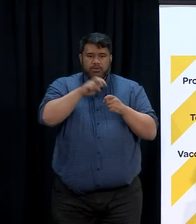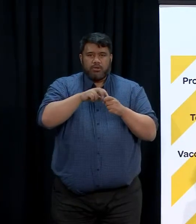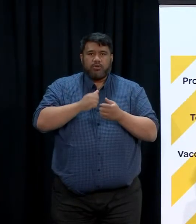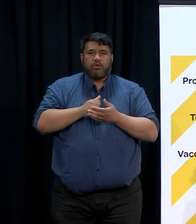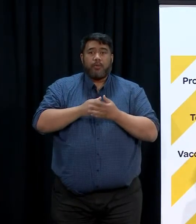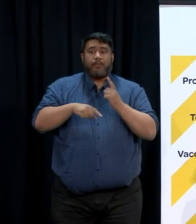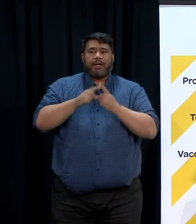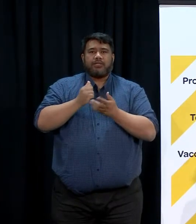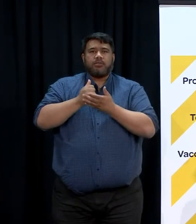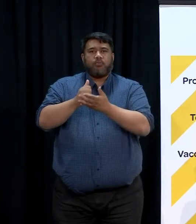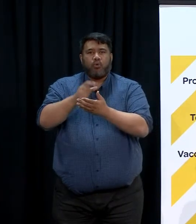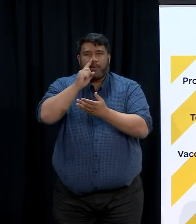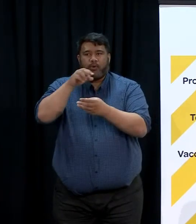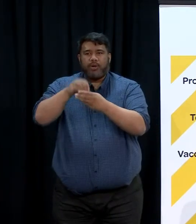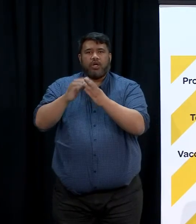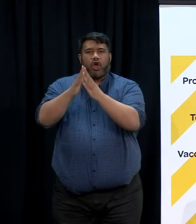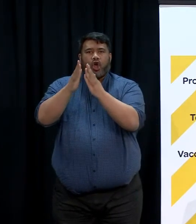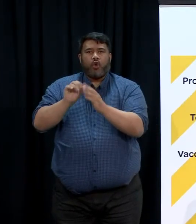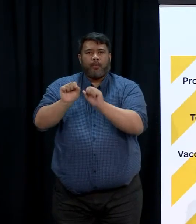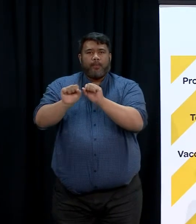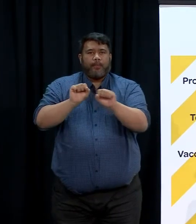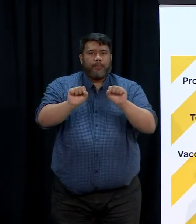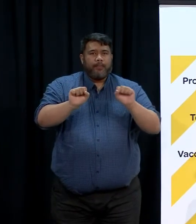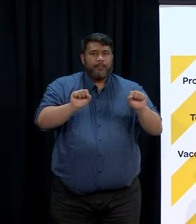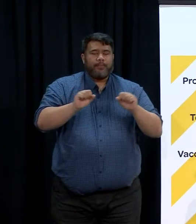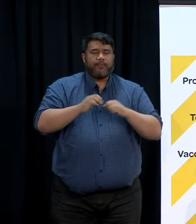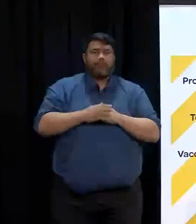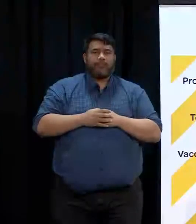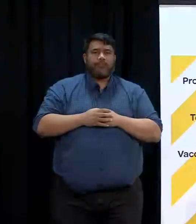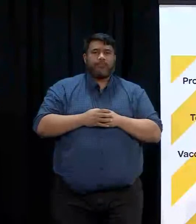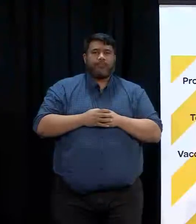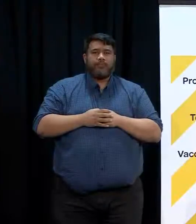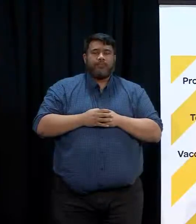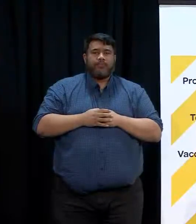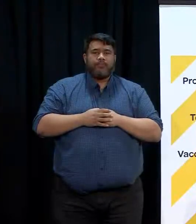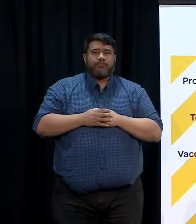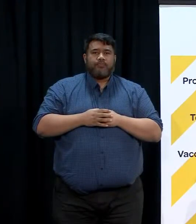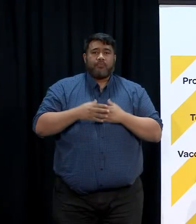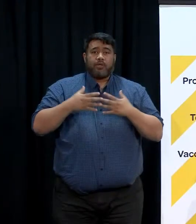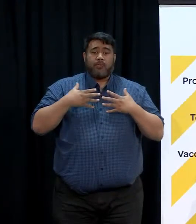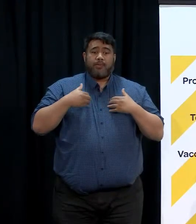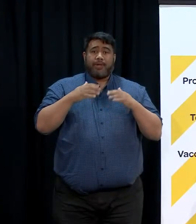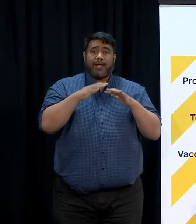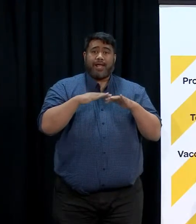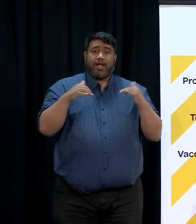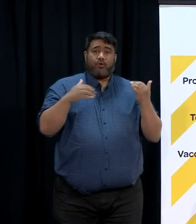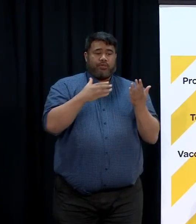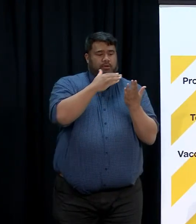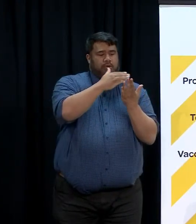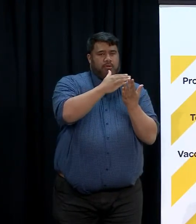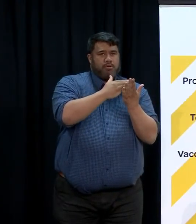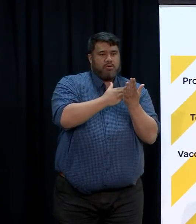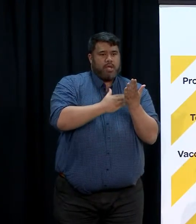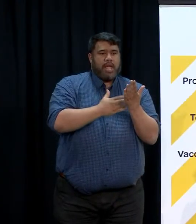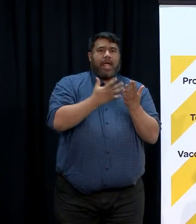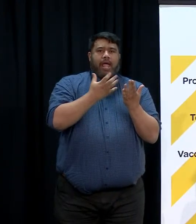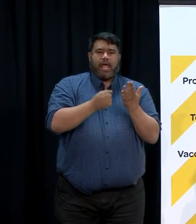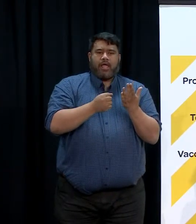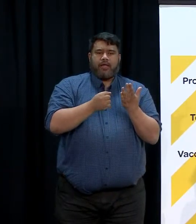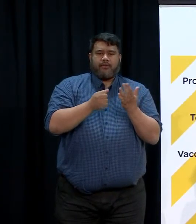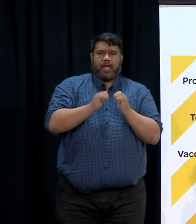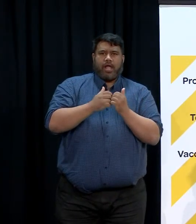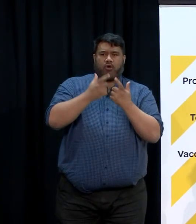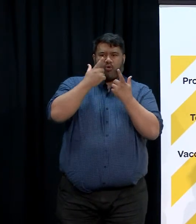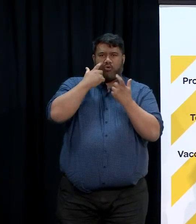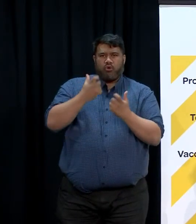home. There is a range of public health and other measures in place that will provide a high level of security and